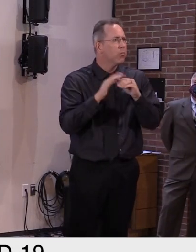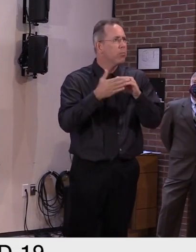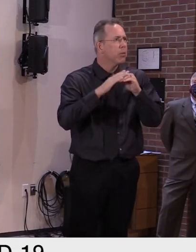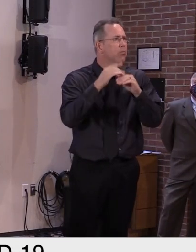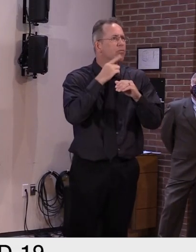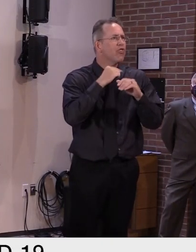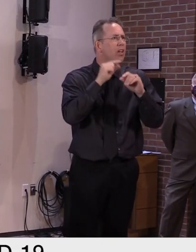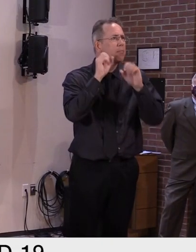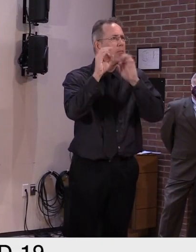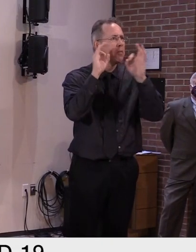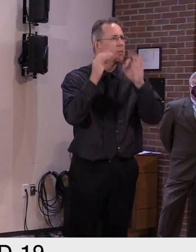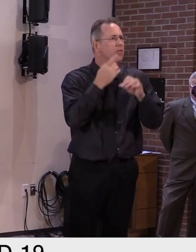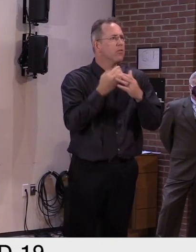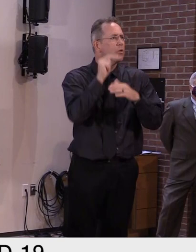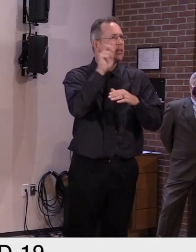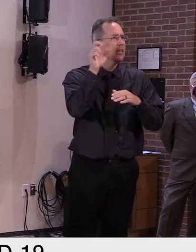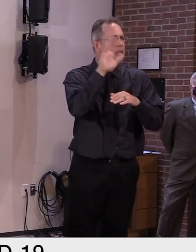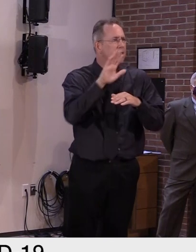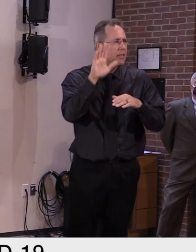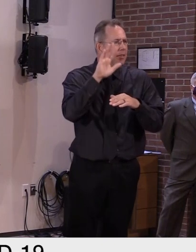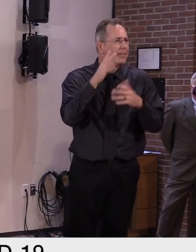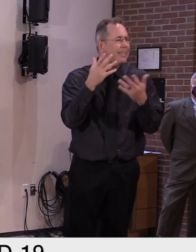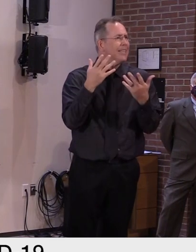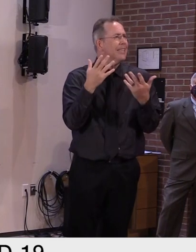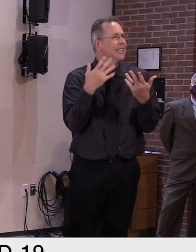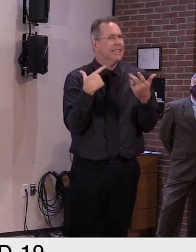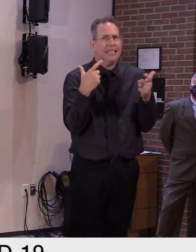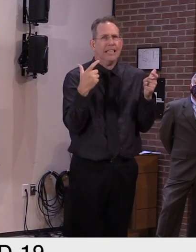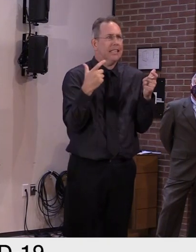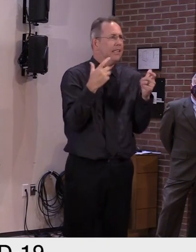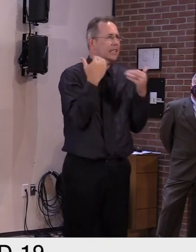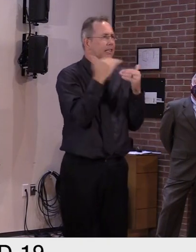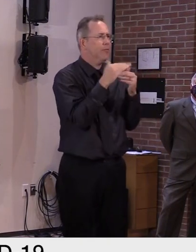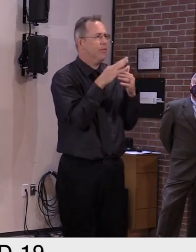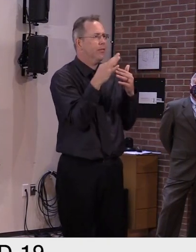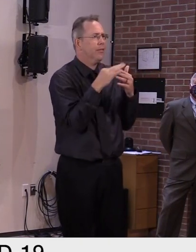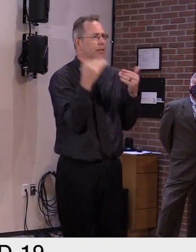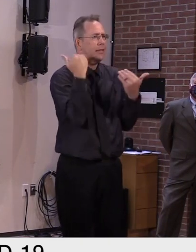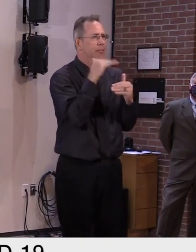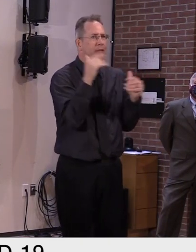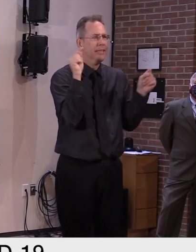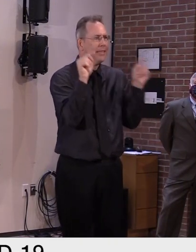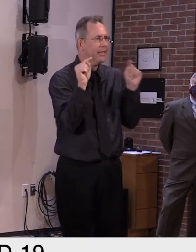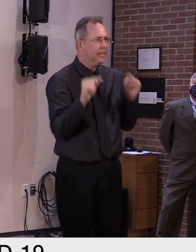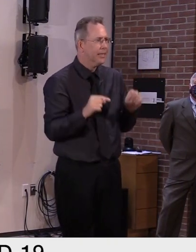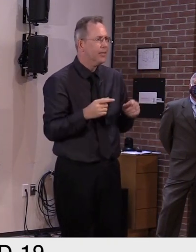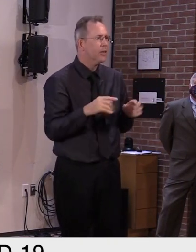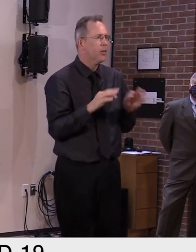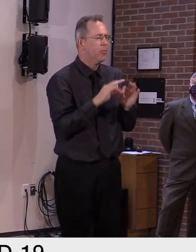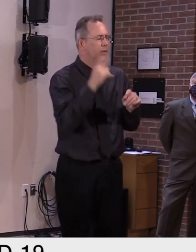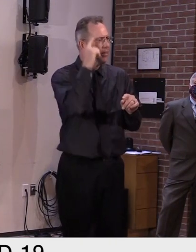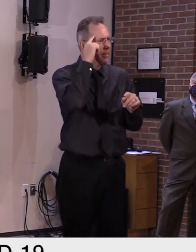that's problematic for us. And this is a time to be more vigilant, not to let our guard down. I know it's going to be